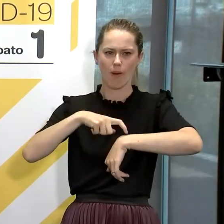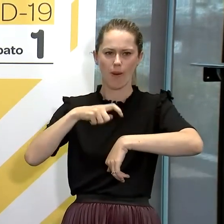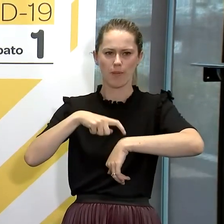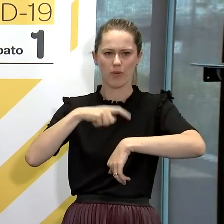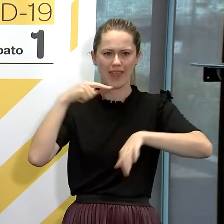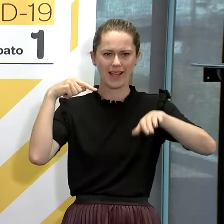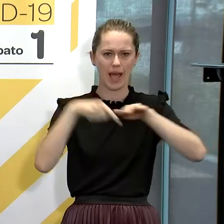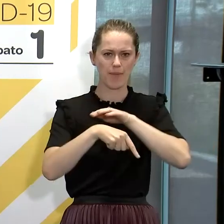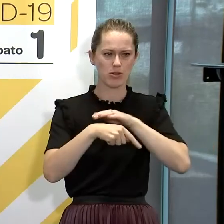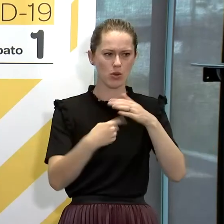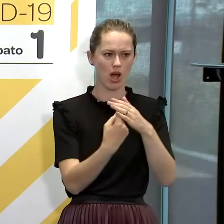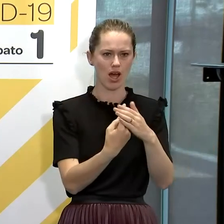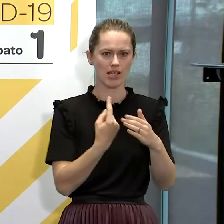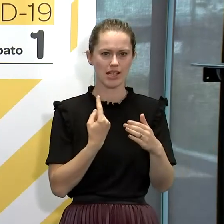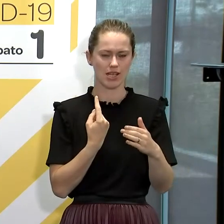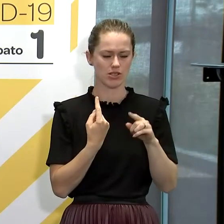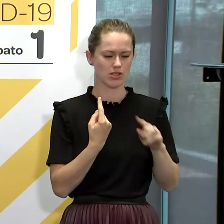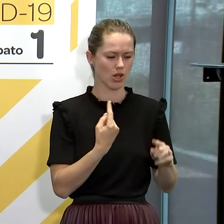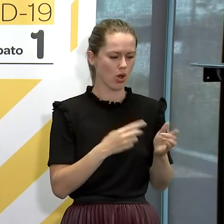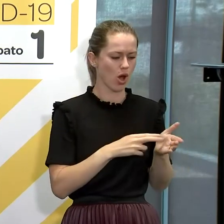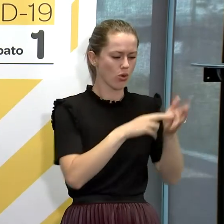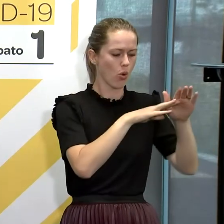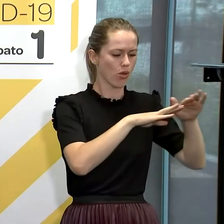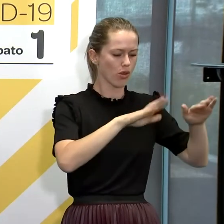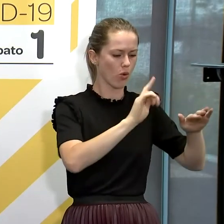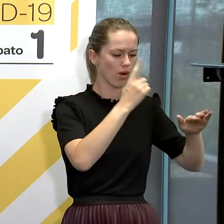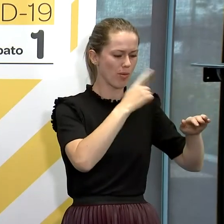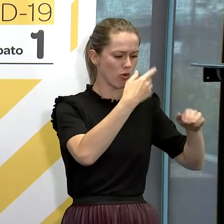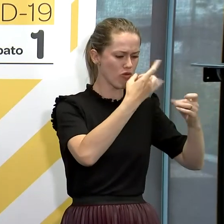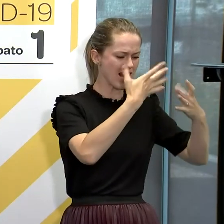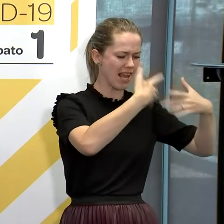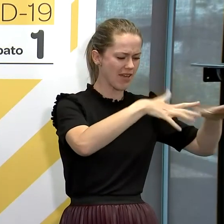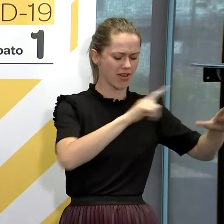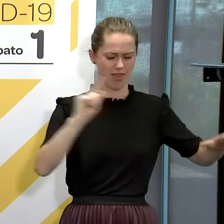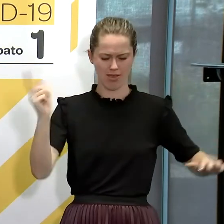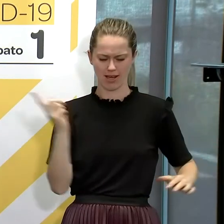it after the Northland and Auckland cases had left?